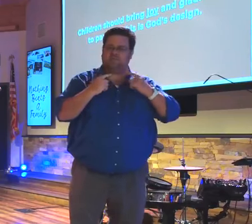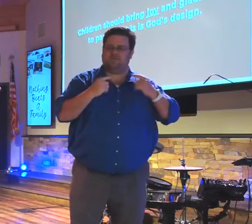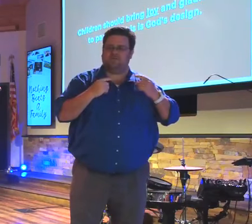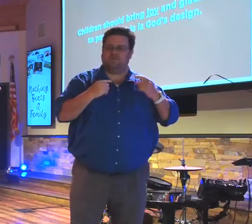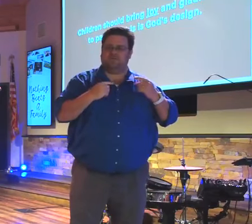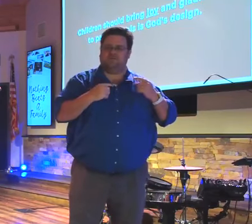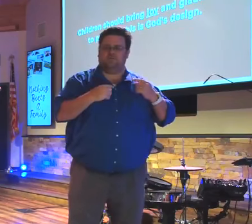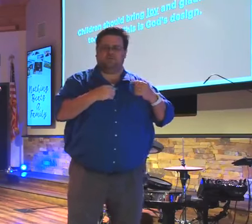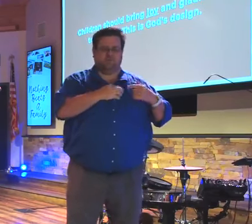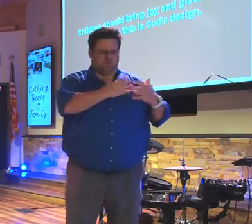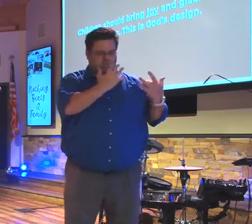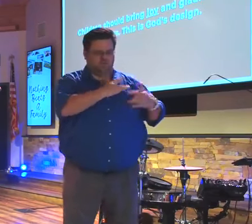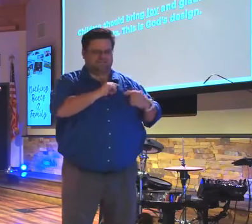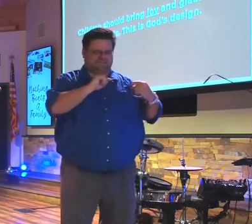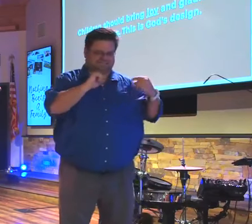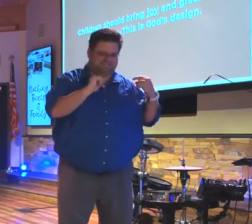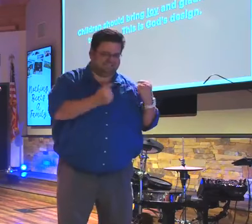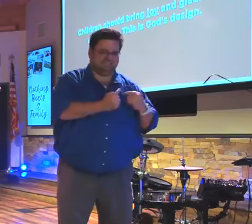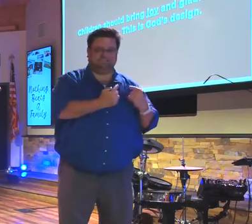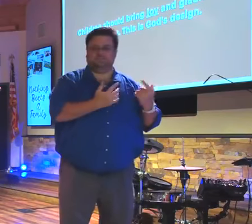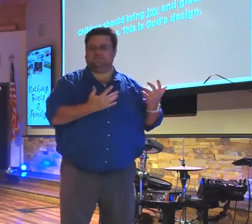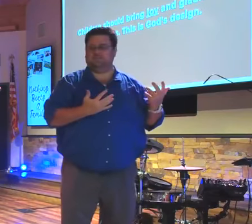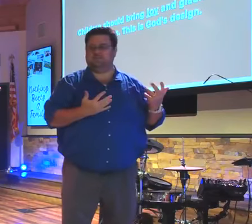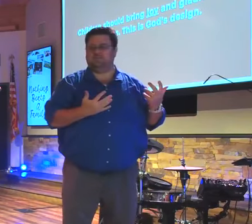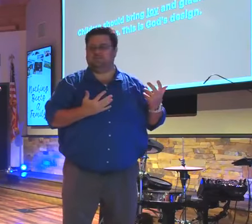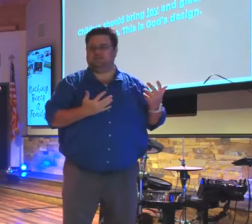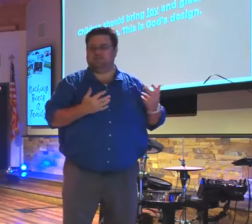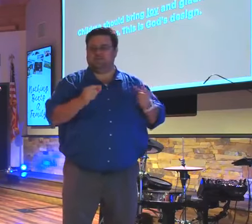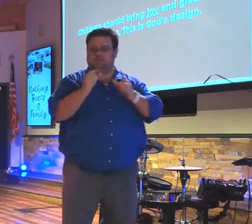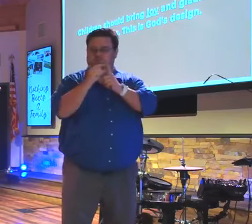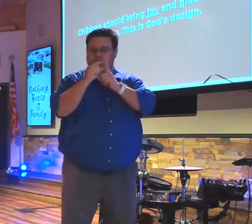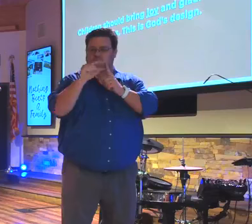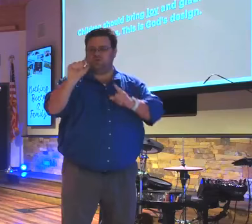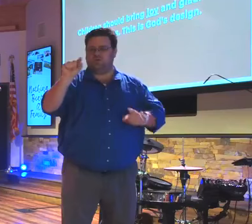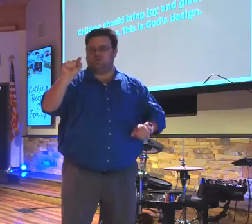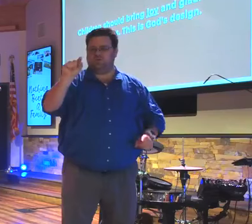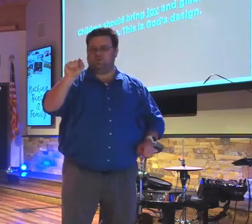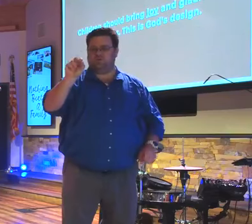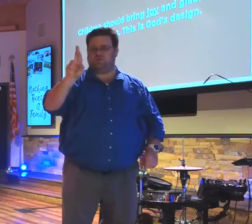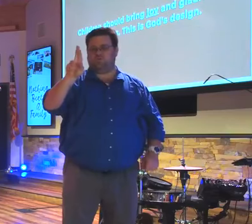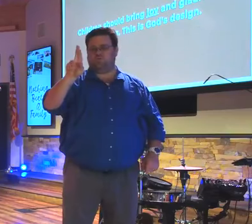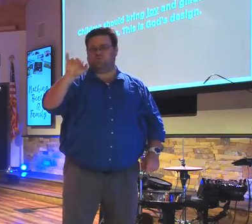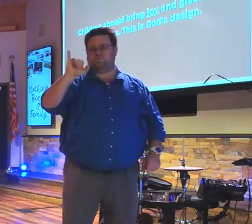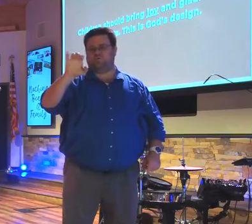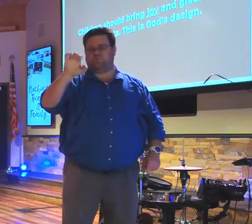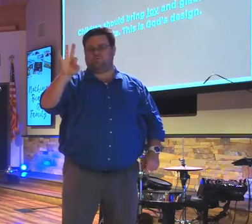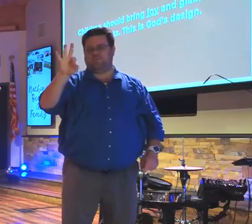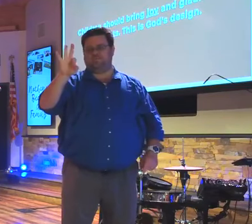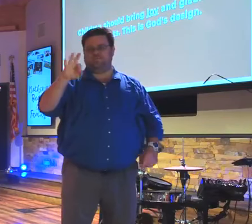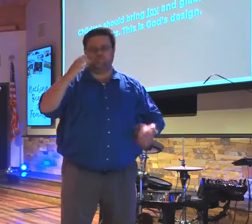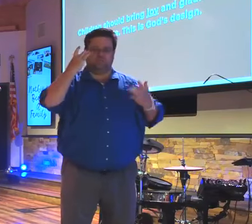grief of his mother. And that word there, grief or heaviness, it means depression of